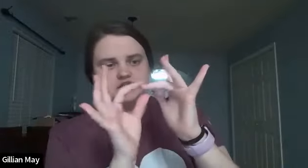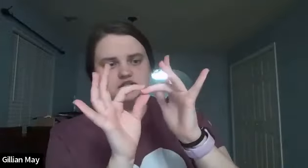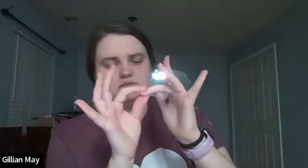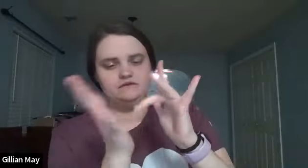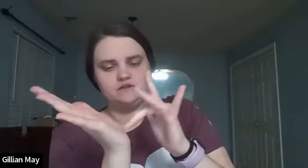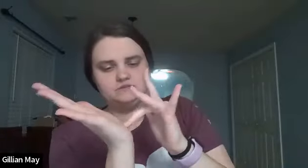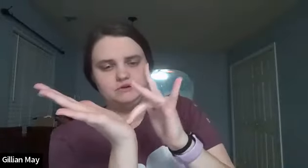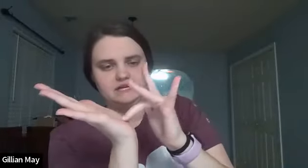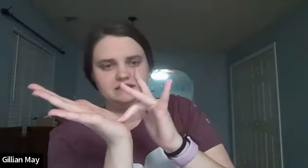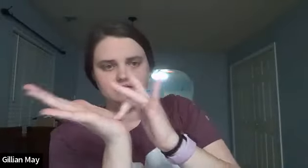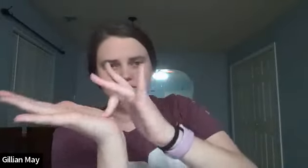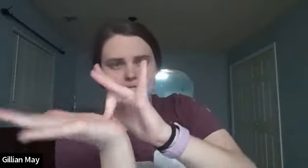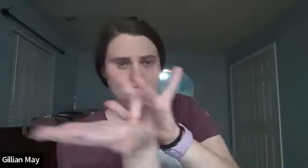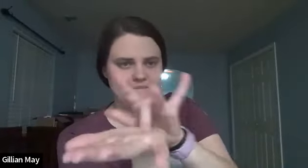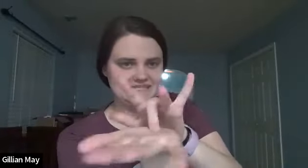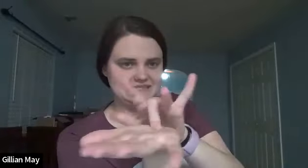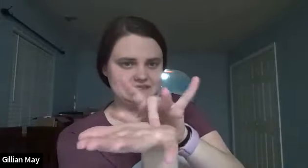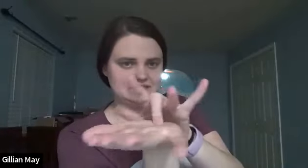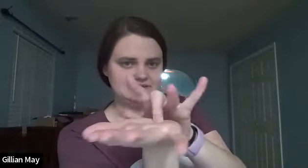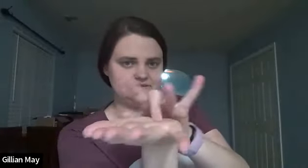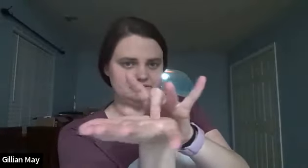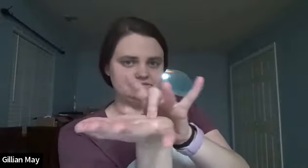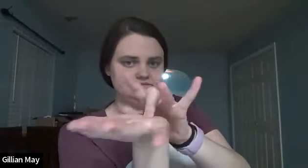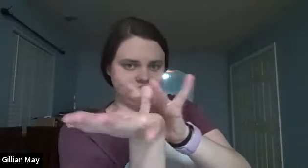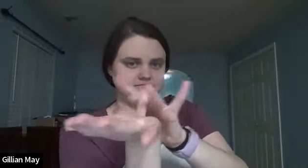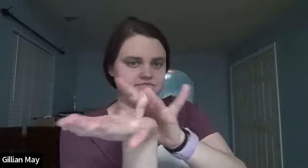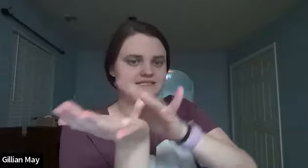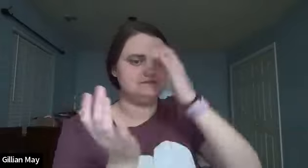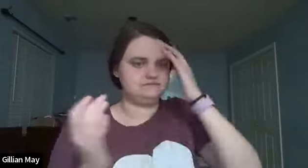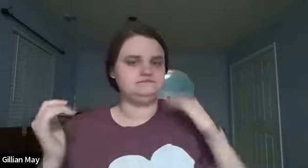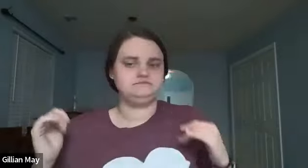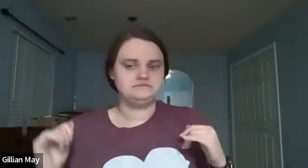your middle finger that's pointing down. Medicine. Medicine.